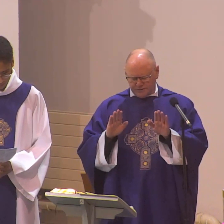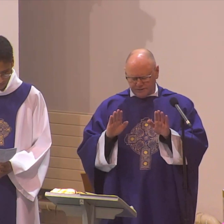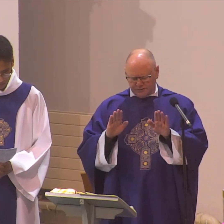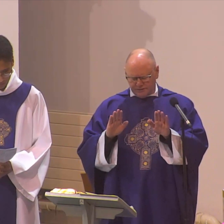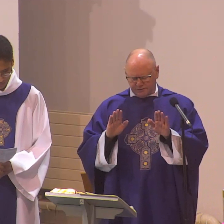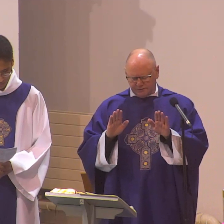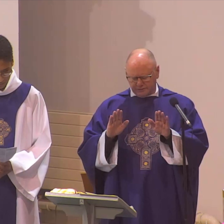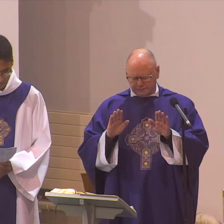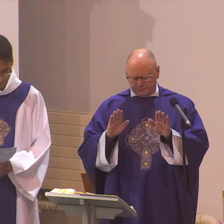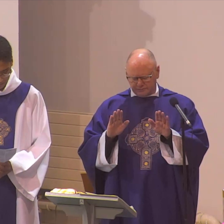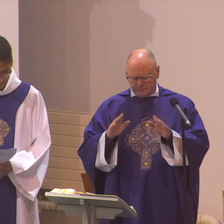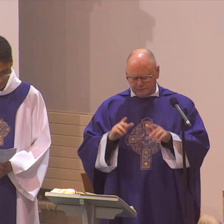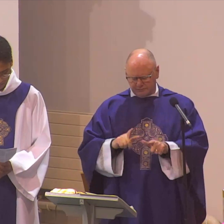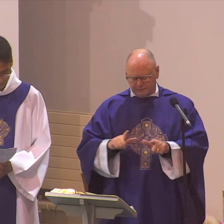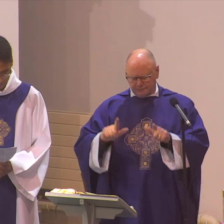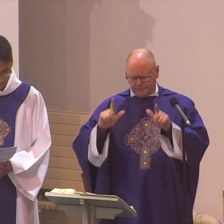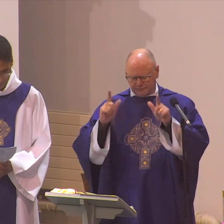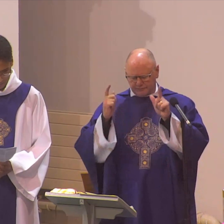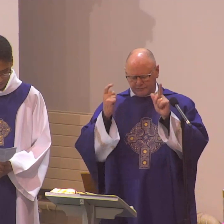mercy.